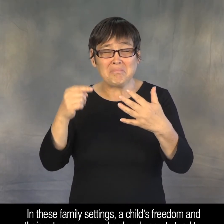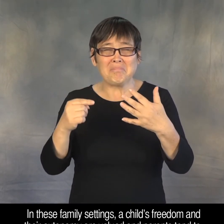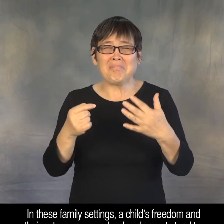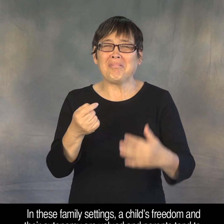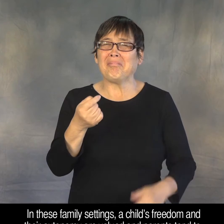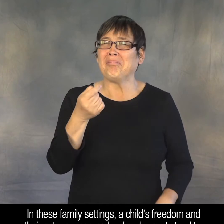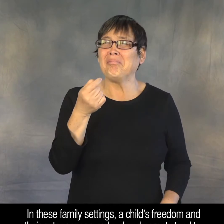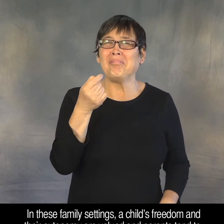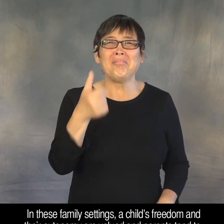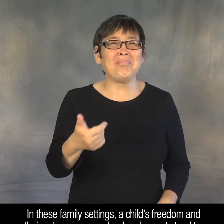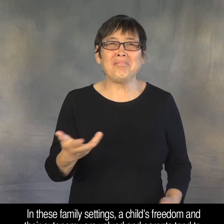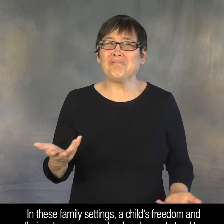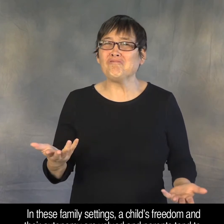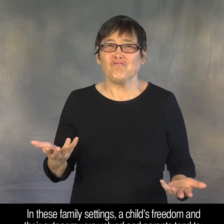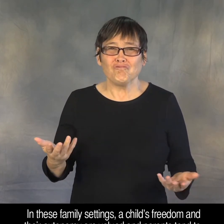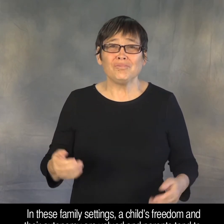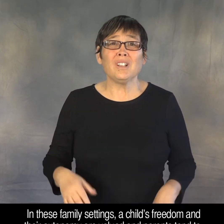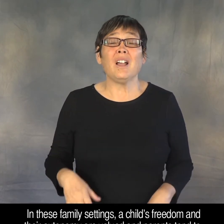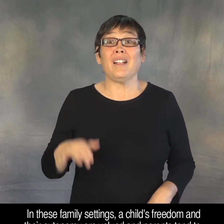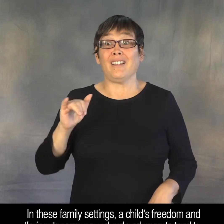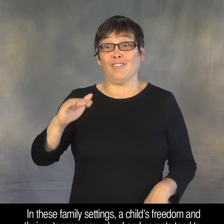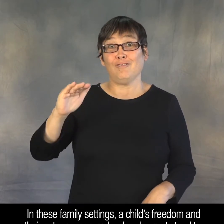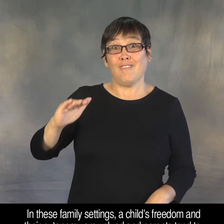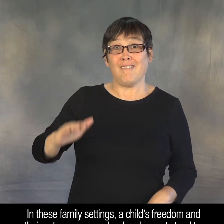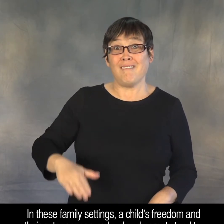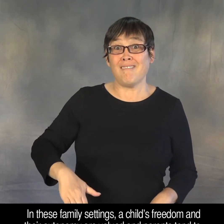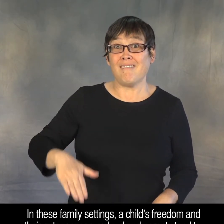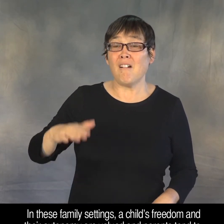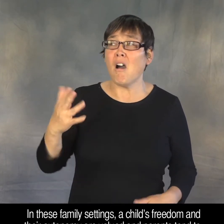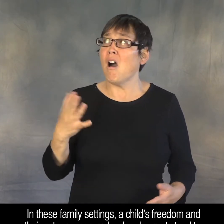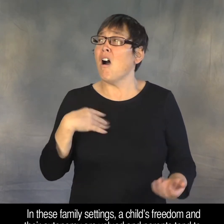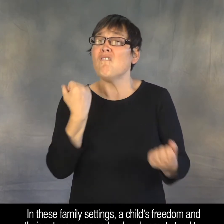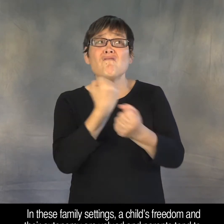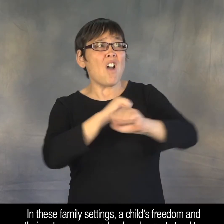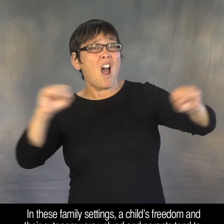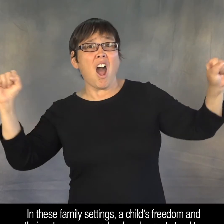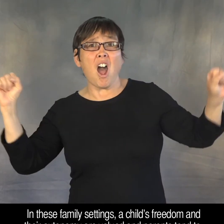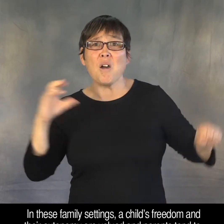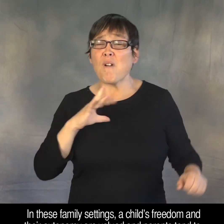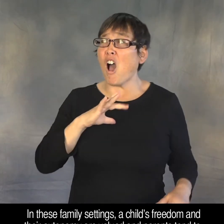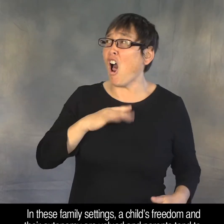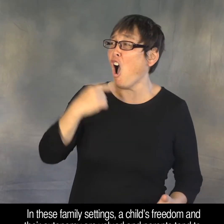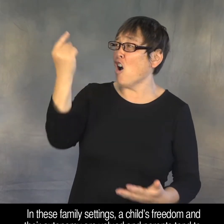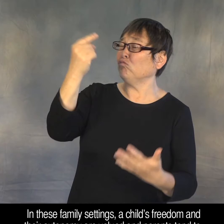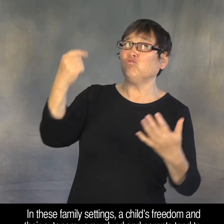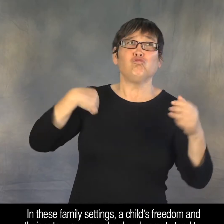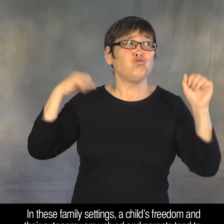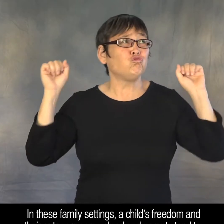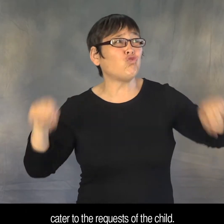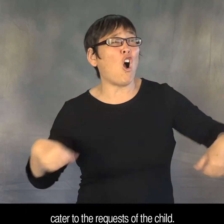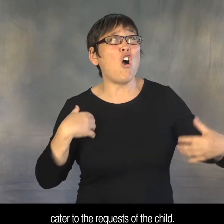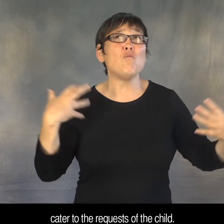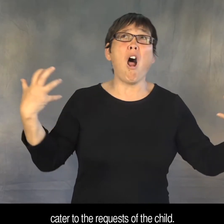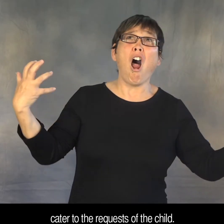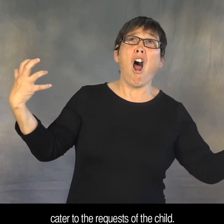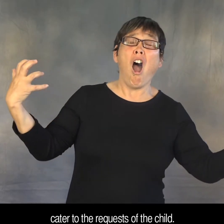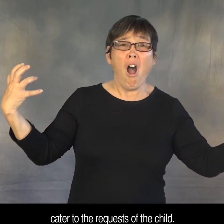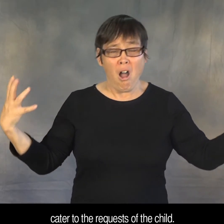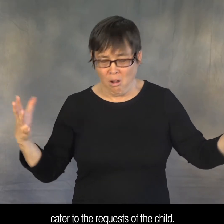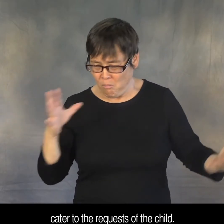In these family settings, a child's freedom and their autonomy are valued, and parents tend to cater